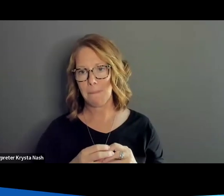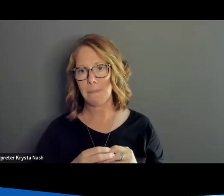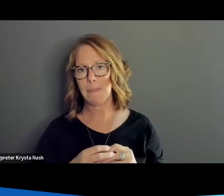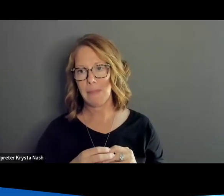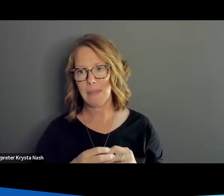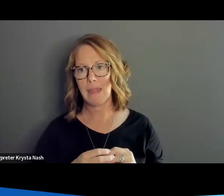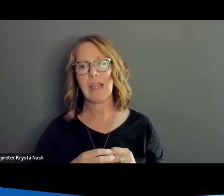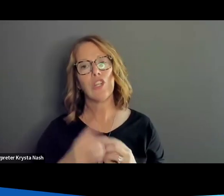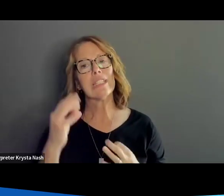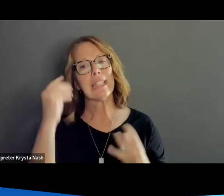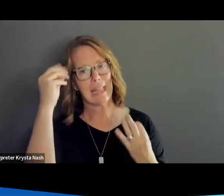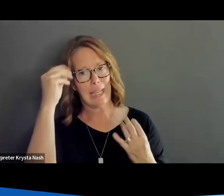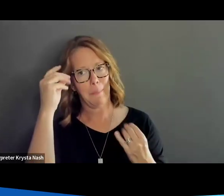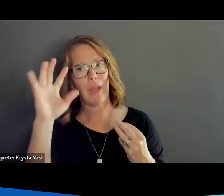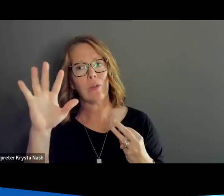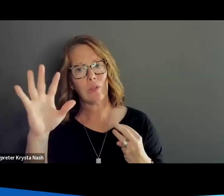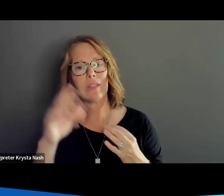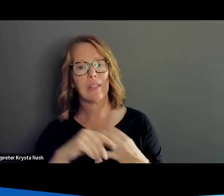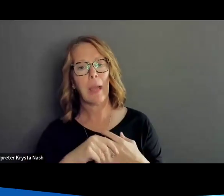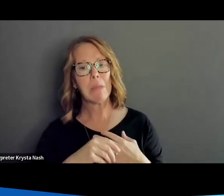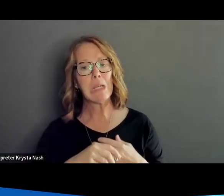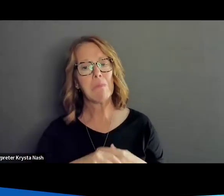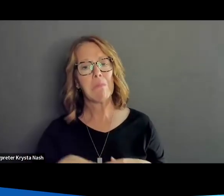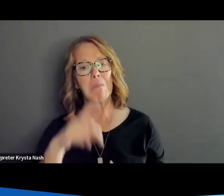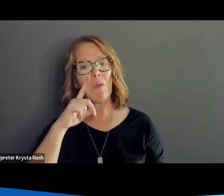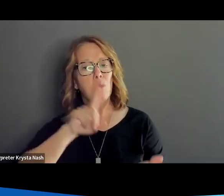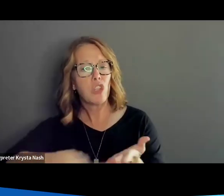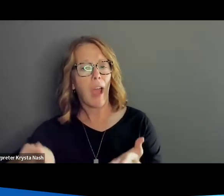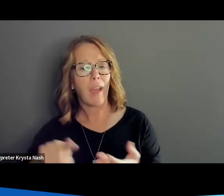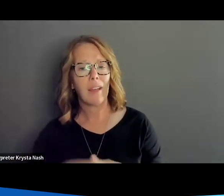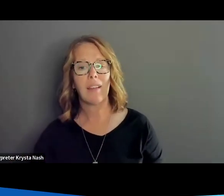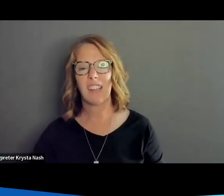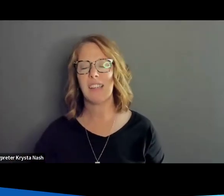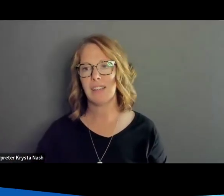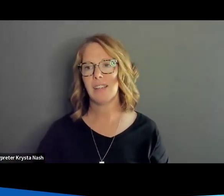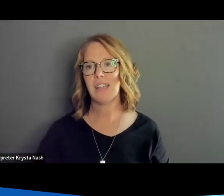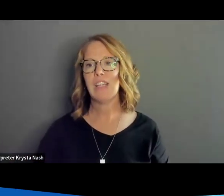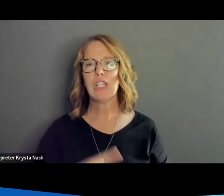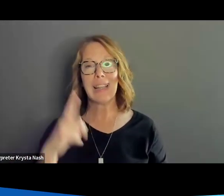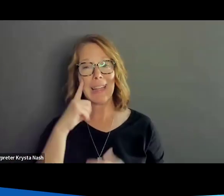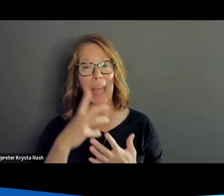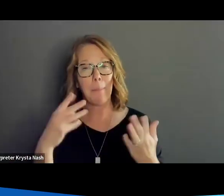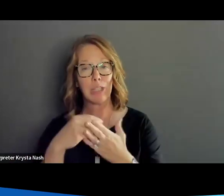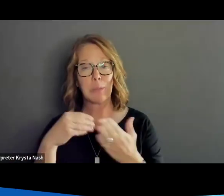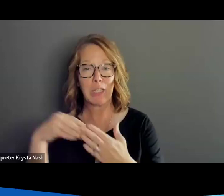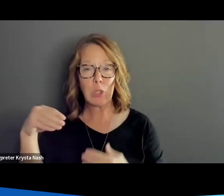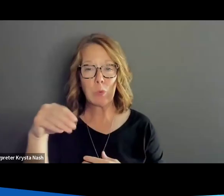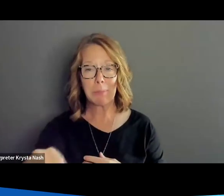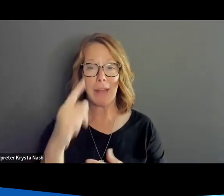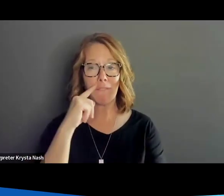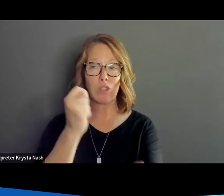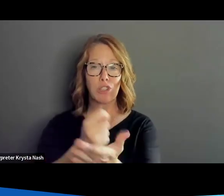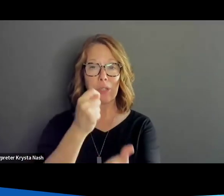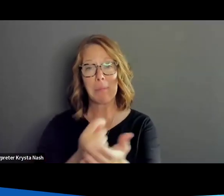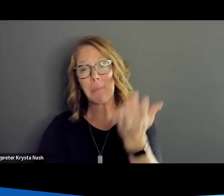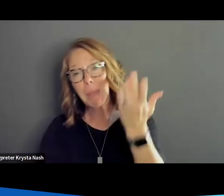it's something to think about. It's something to look into, but, think about how much money you have to spend for a treatment that